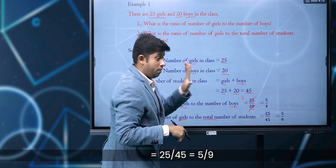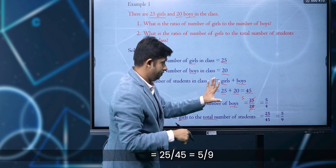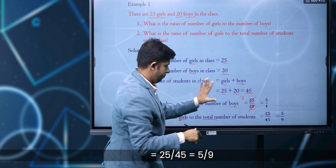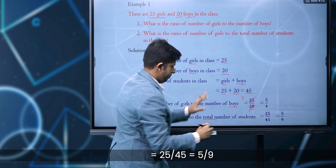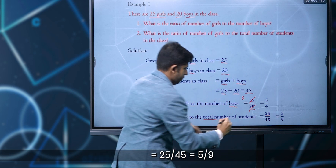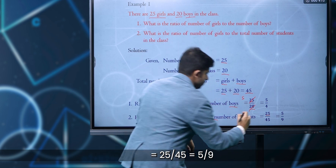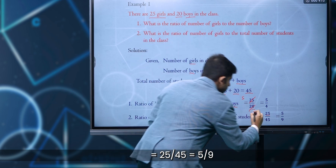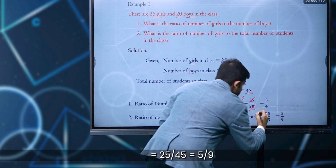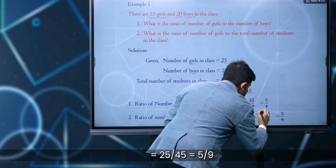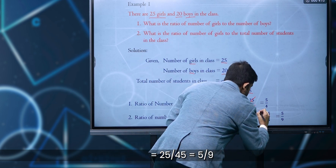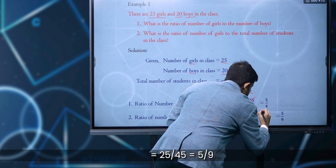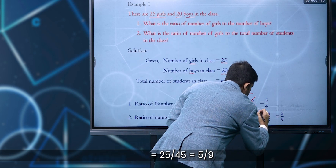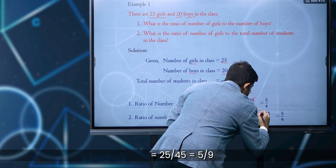Which is equal to 5 by 9.